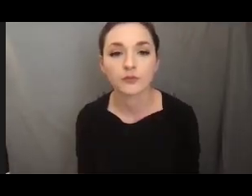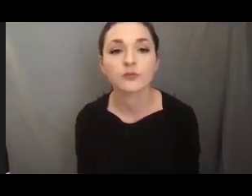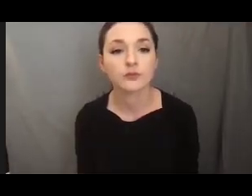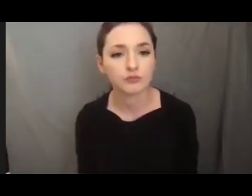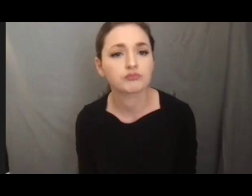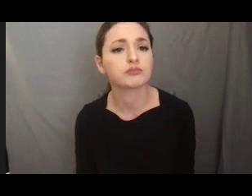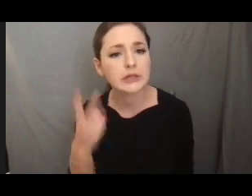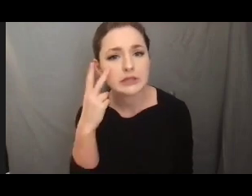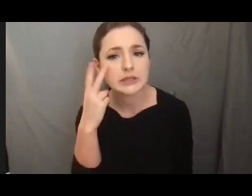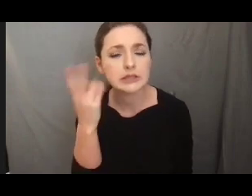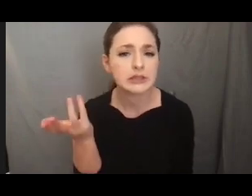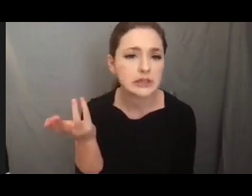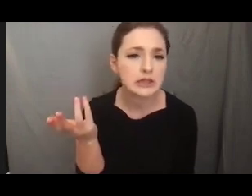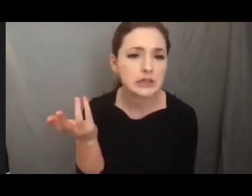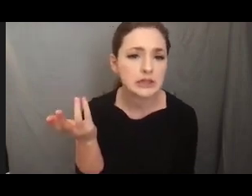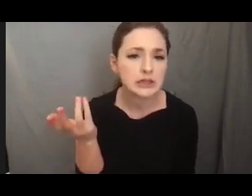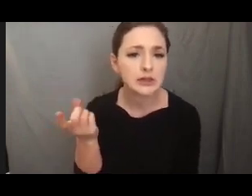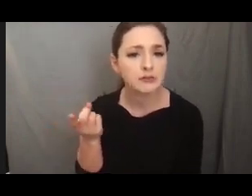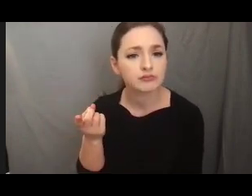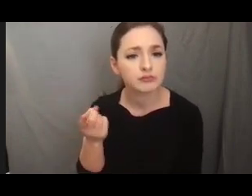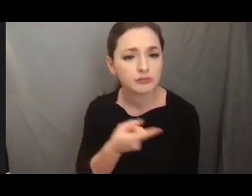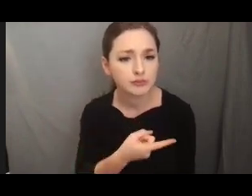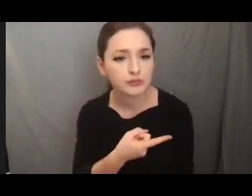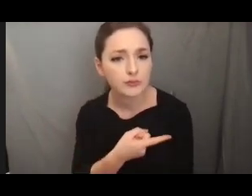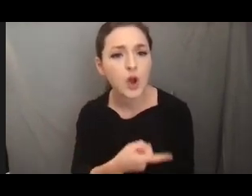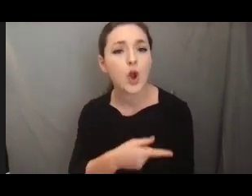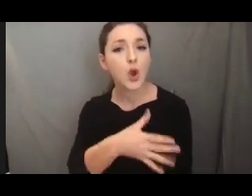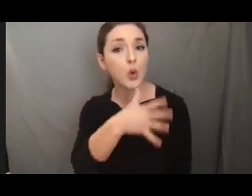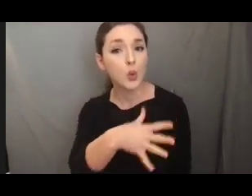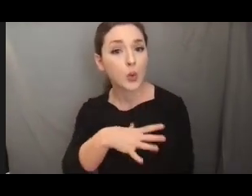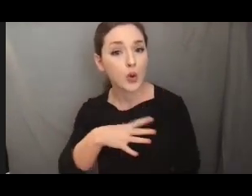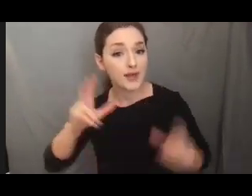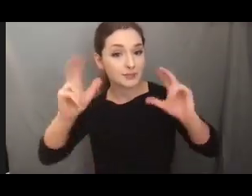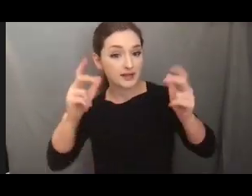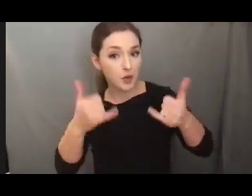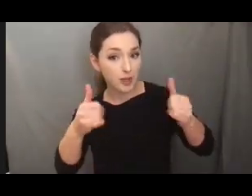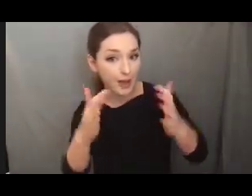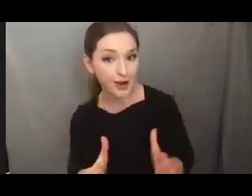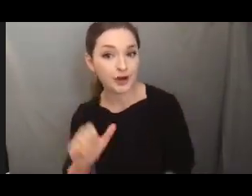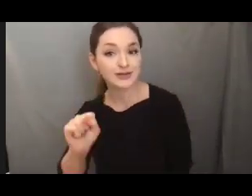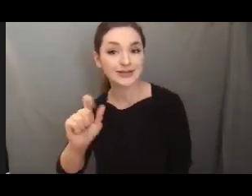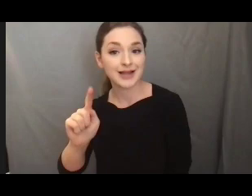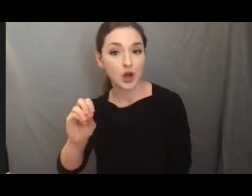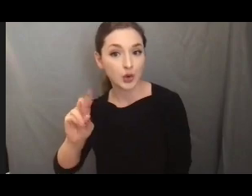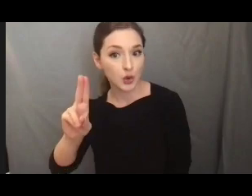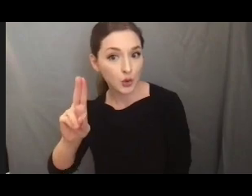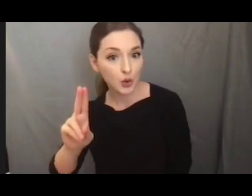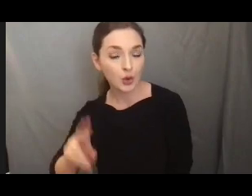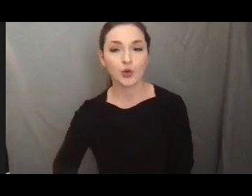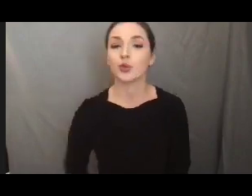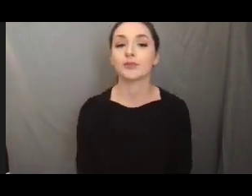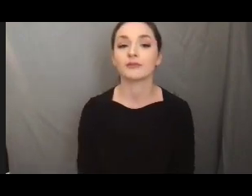Let's see, Satu Sabali from women's basketball. Satu. Yeah. Let's see, Justin